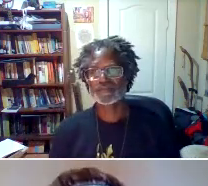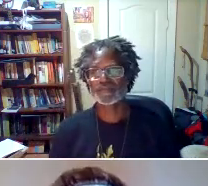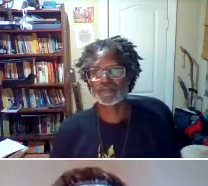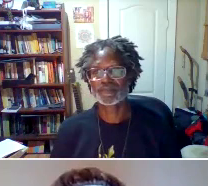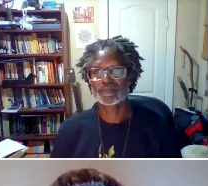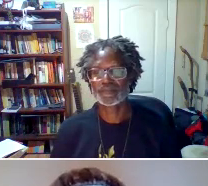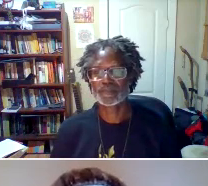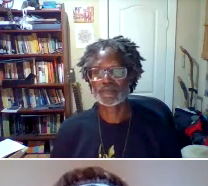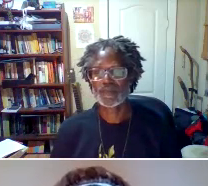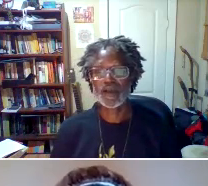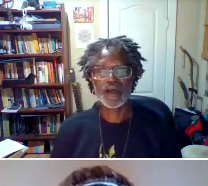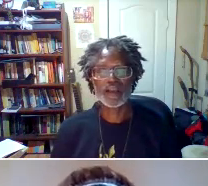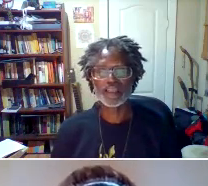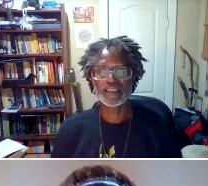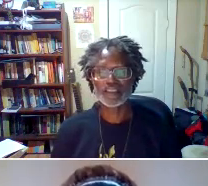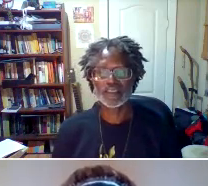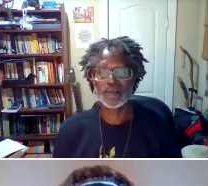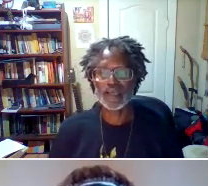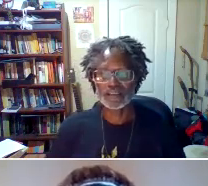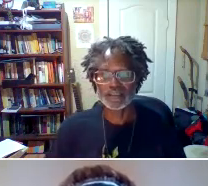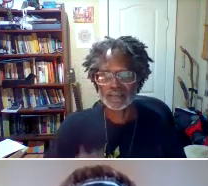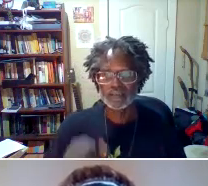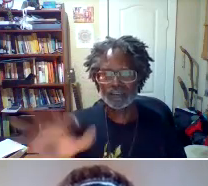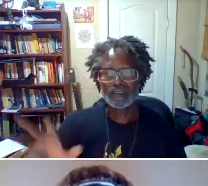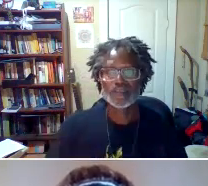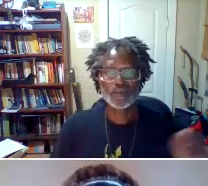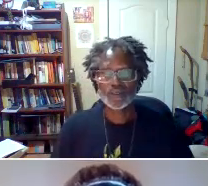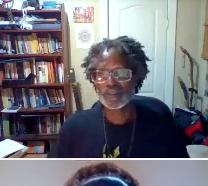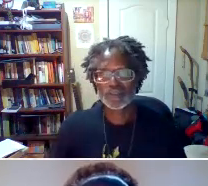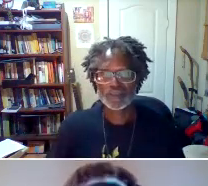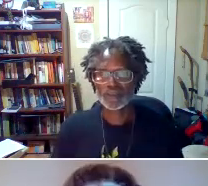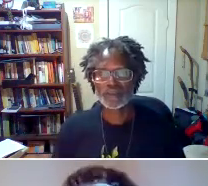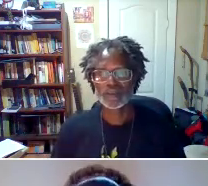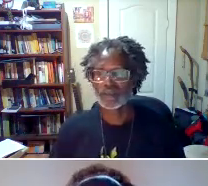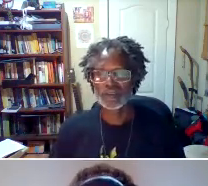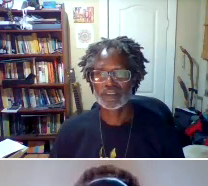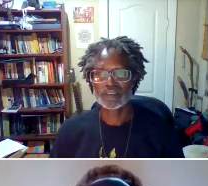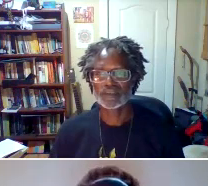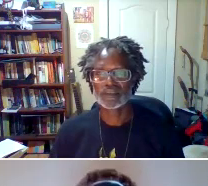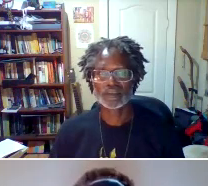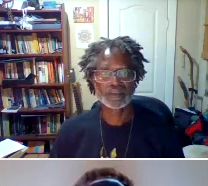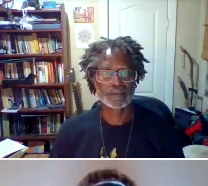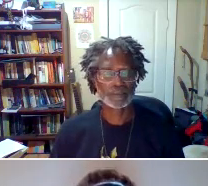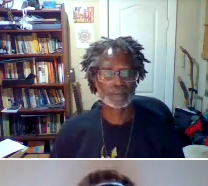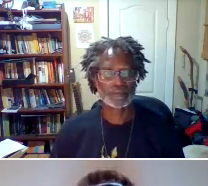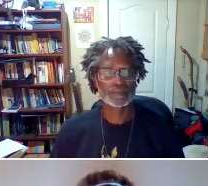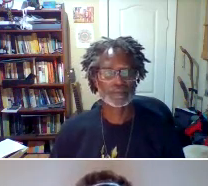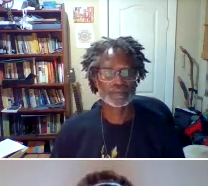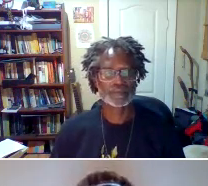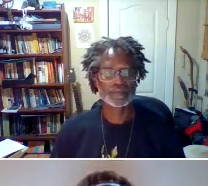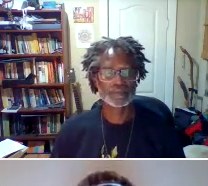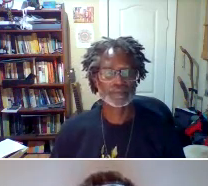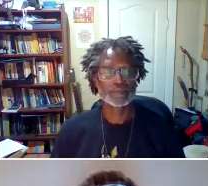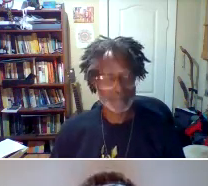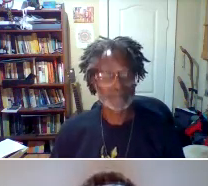great. Yes. All it takes is a little practice. Do it. Yeah. If you can remember like the things